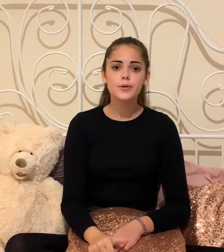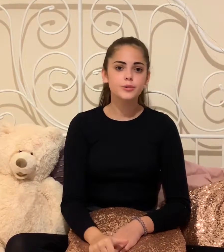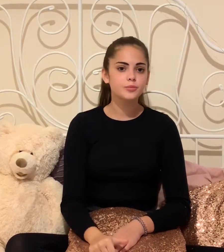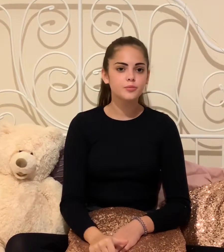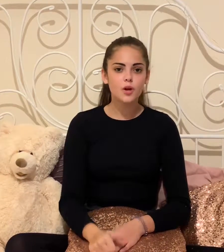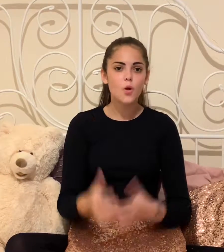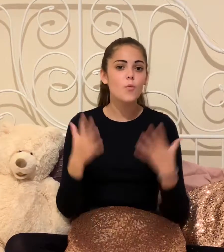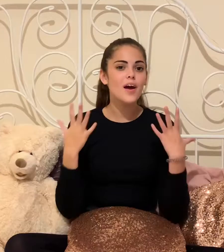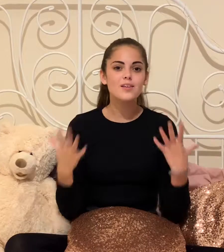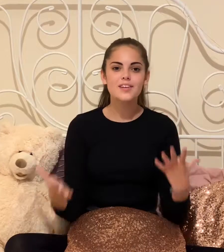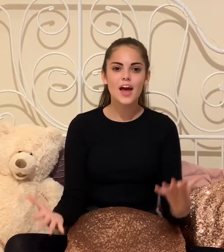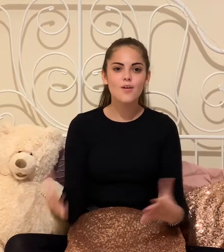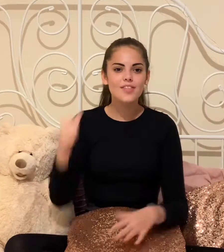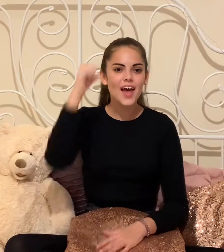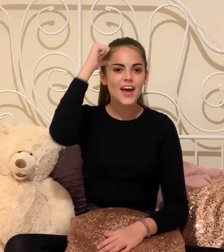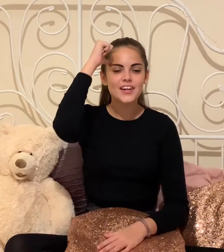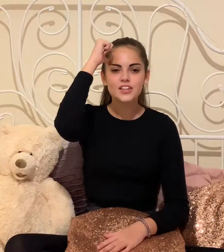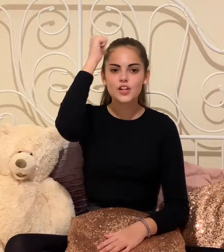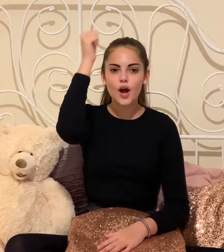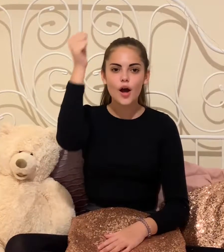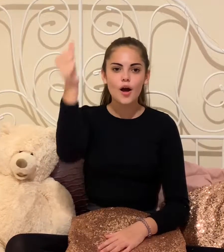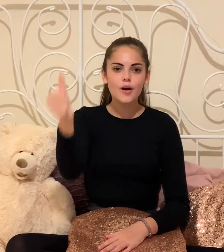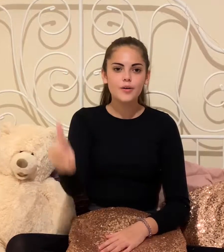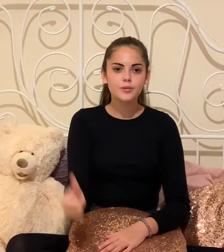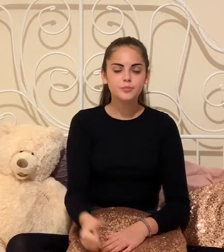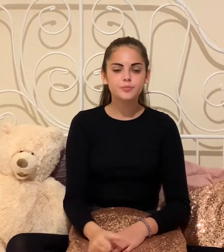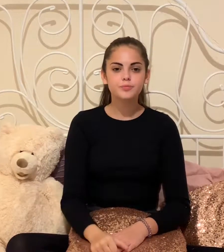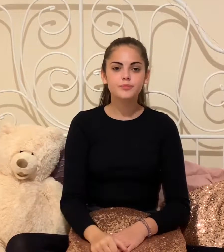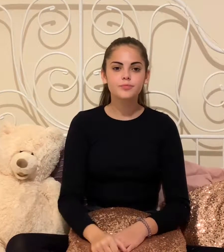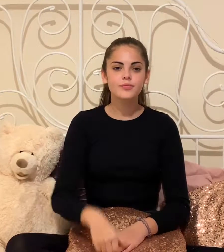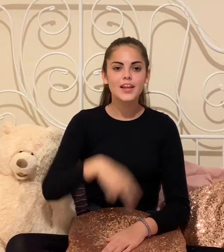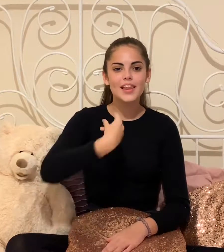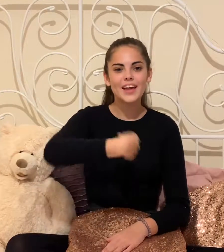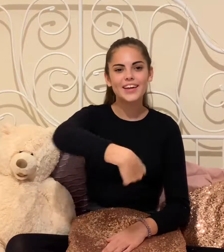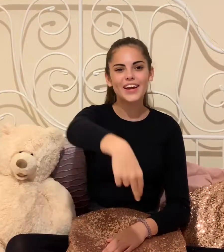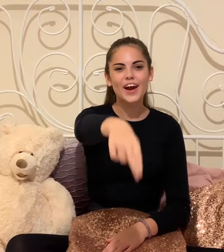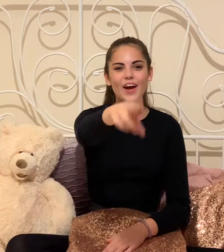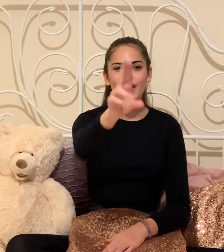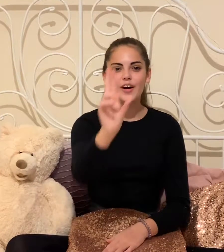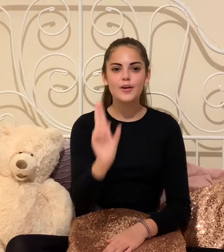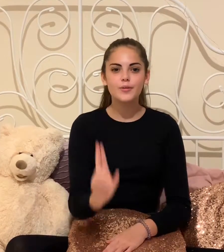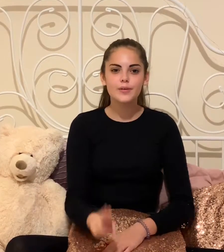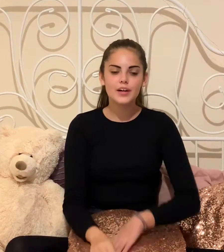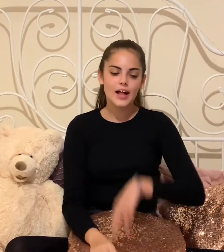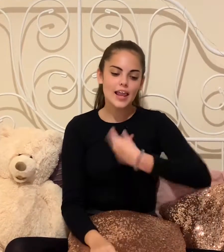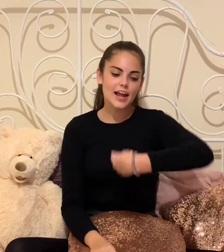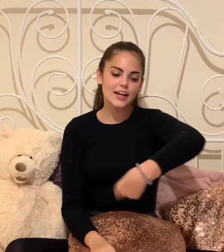know. Well, now they know. Let it go, let it